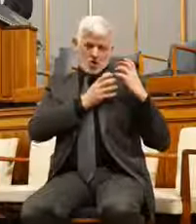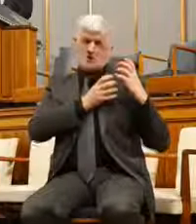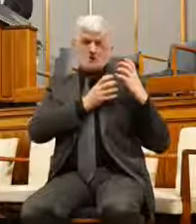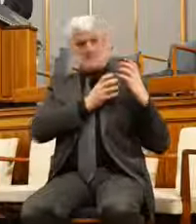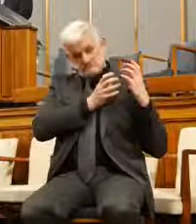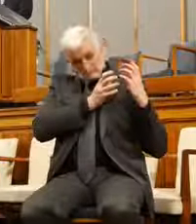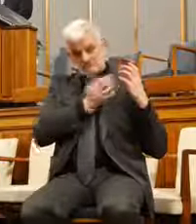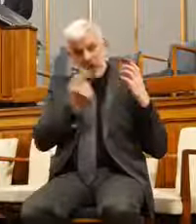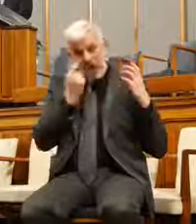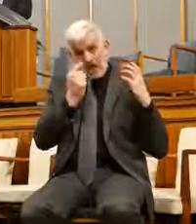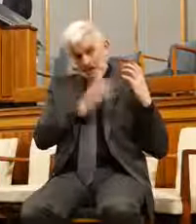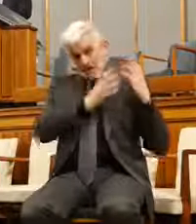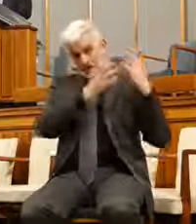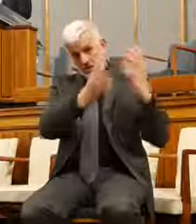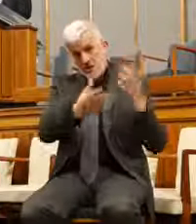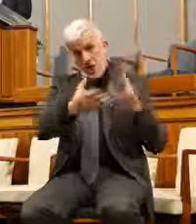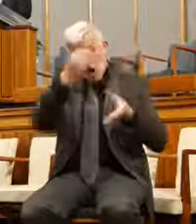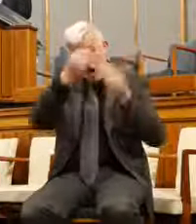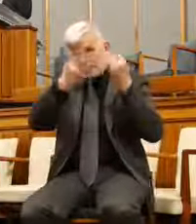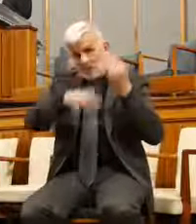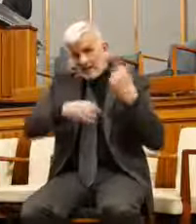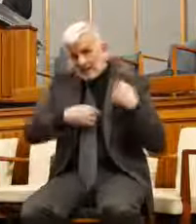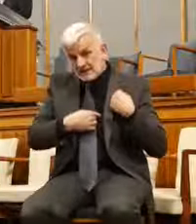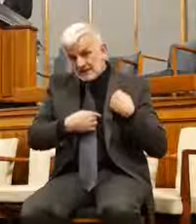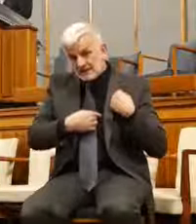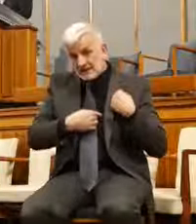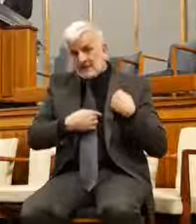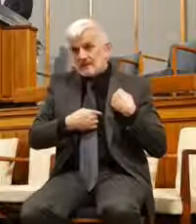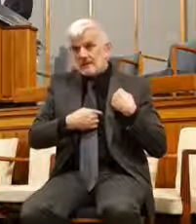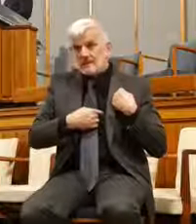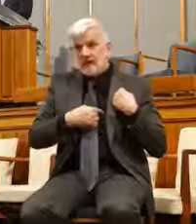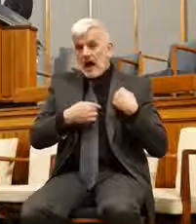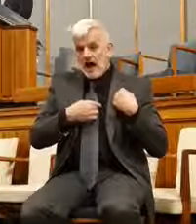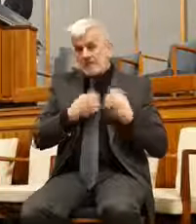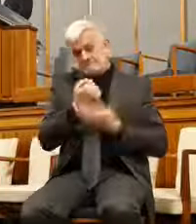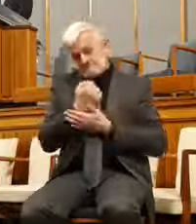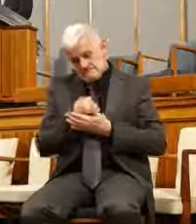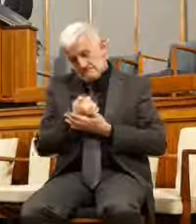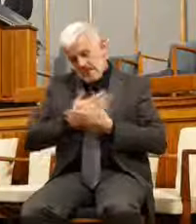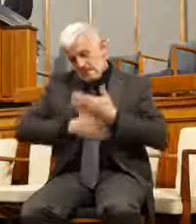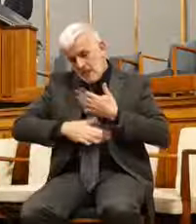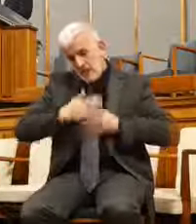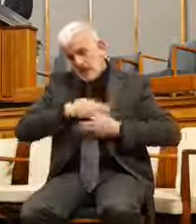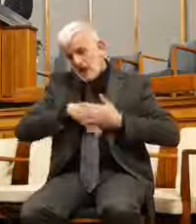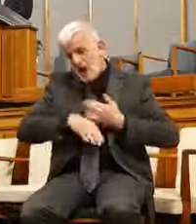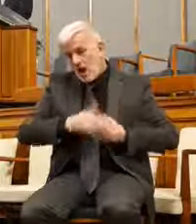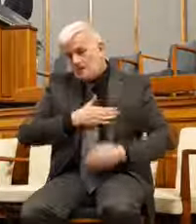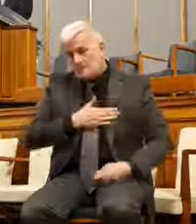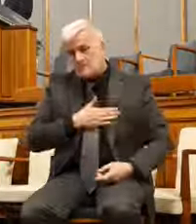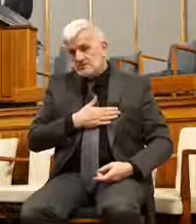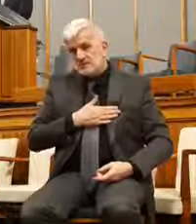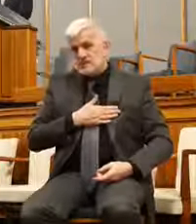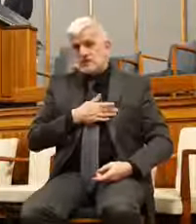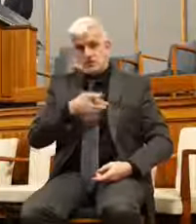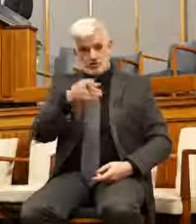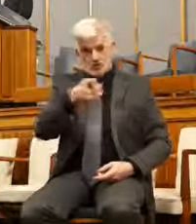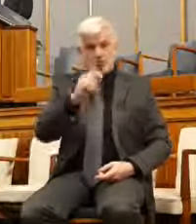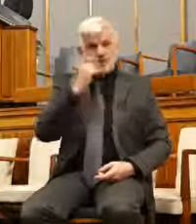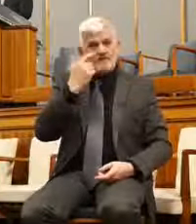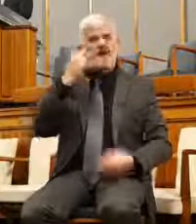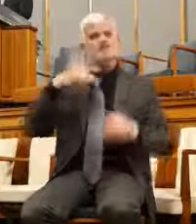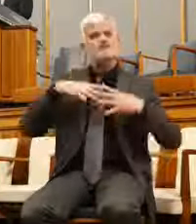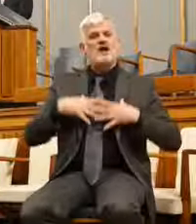you, and learn of me, for I am meek and lowly in heart, and ye shall